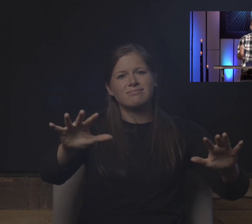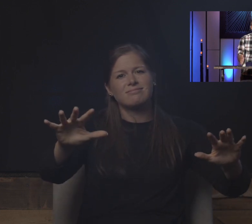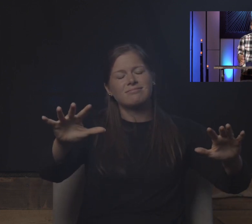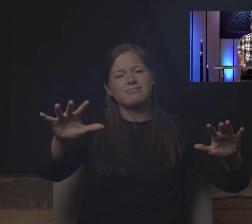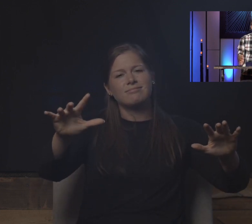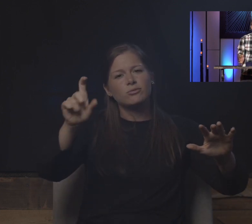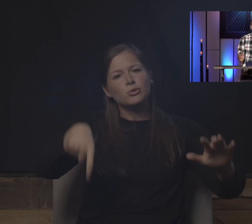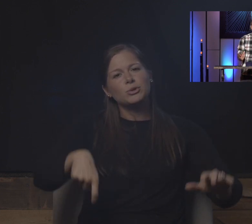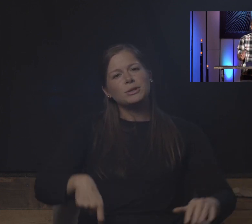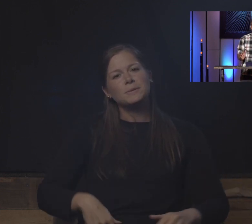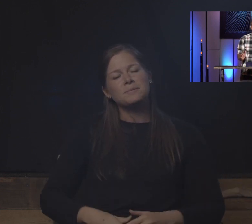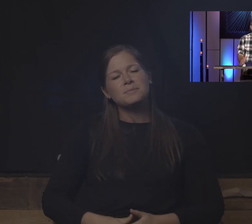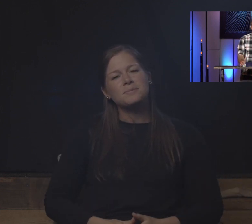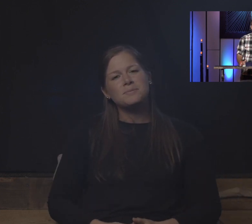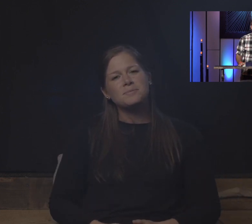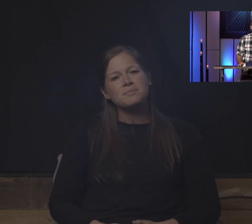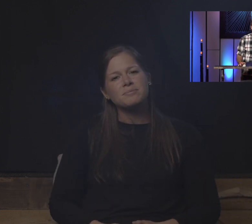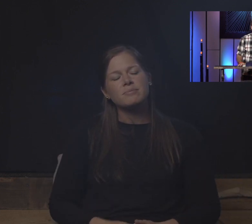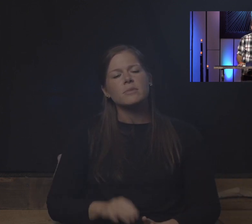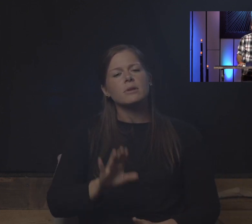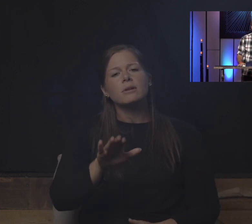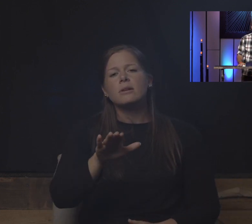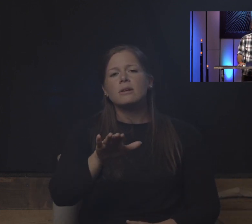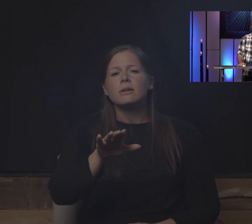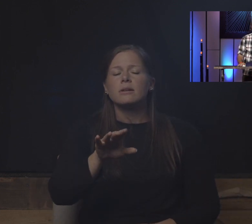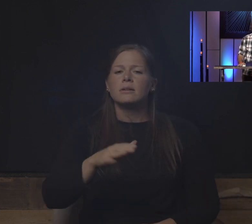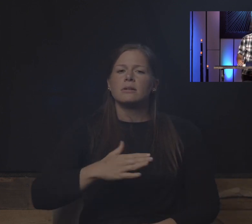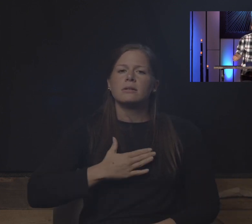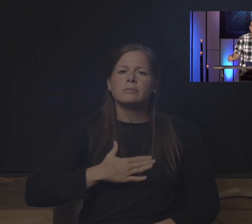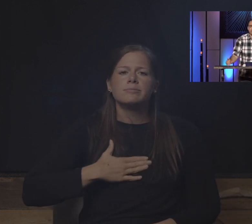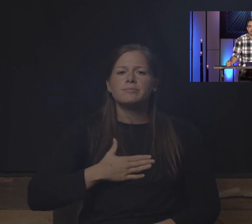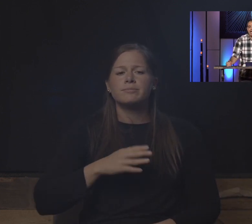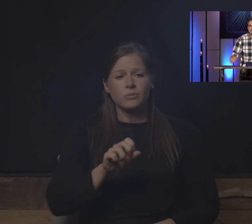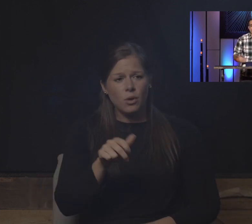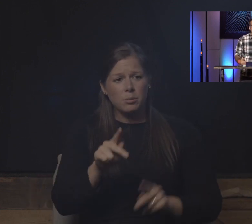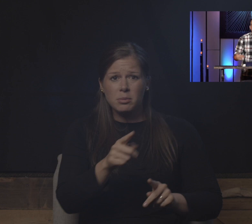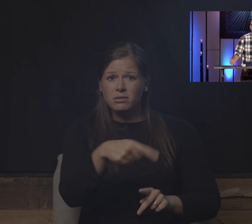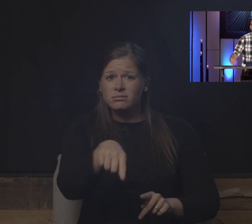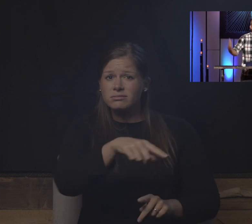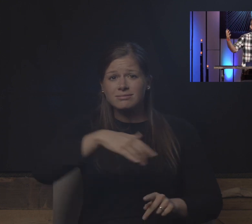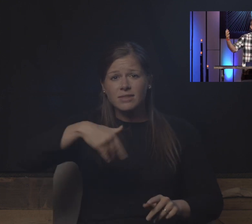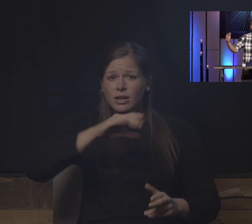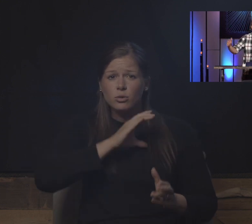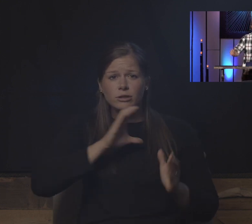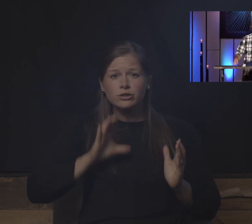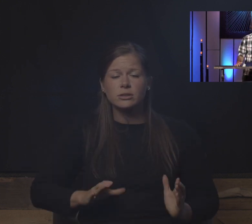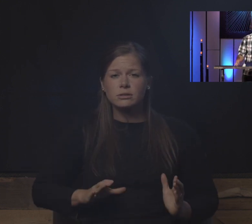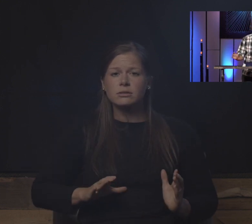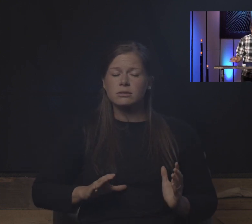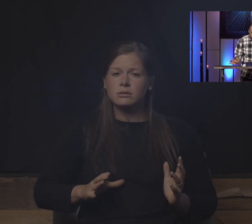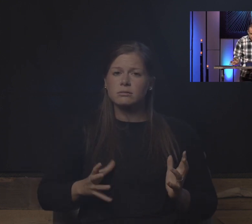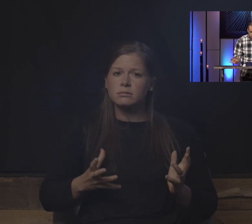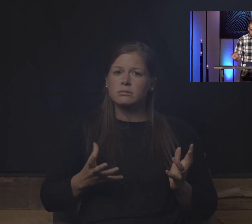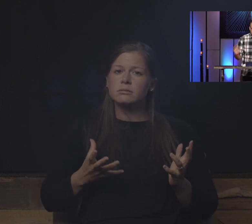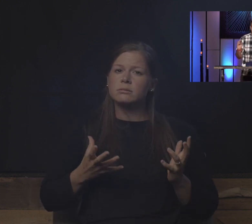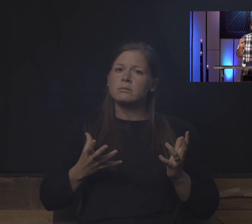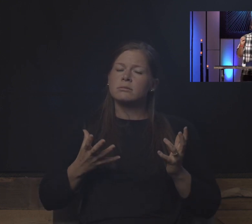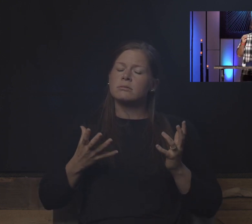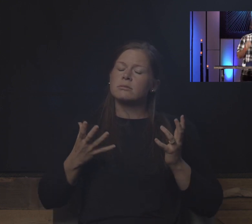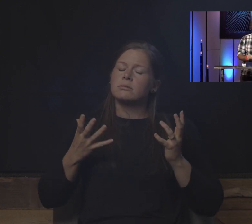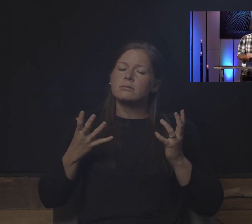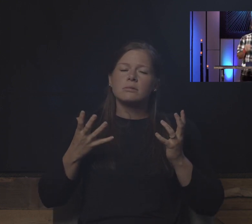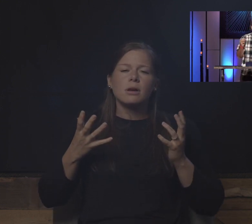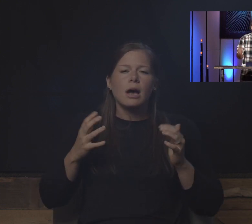not be so against non-Christians. Let's win them to Christ. Yes, with our lips, of course, of course. But